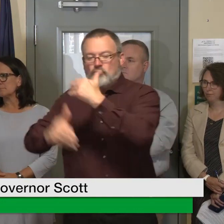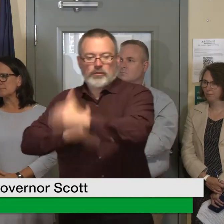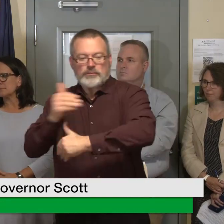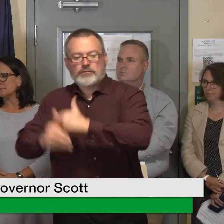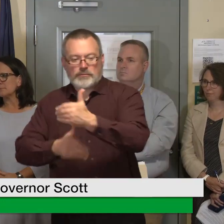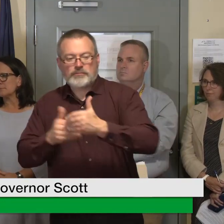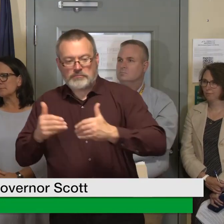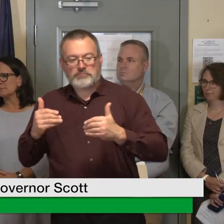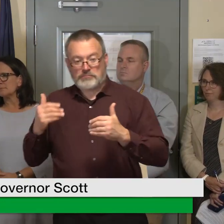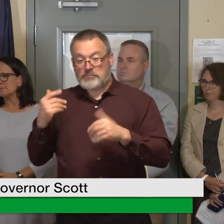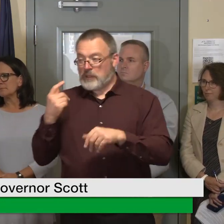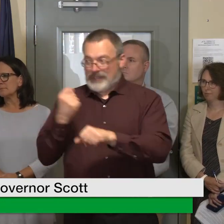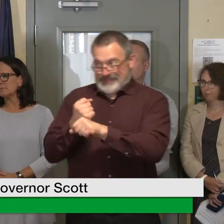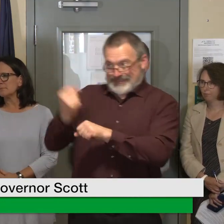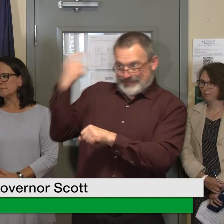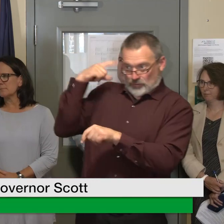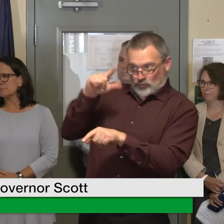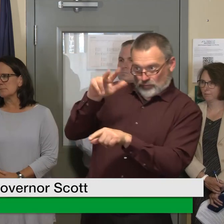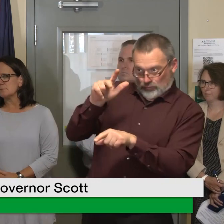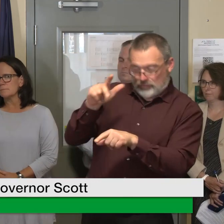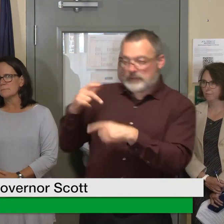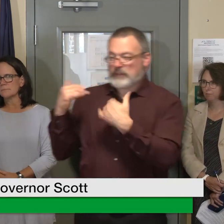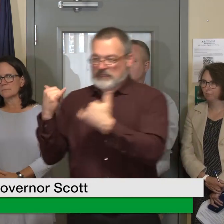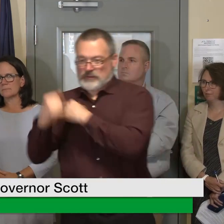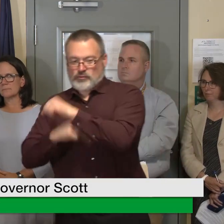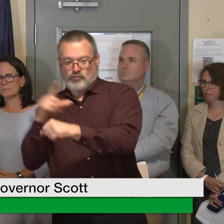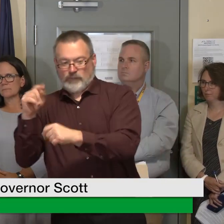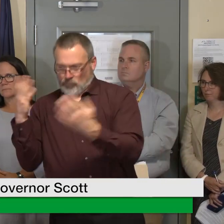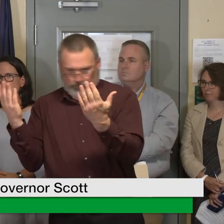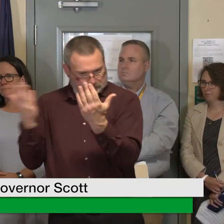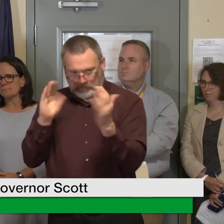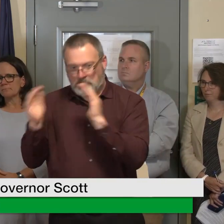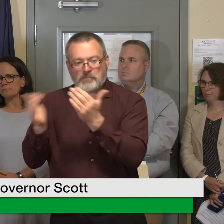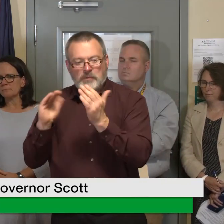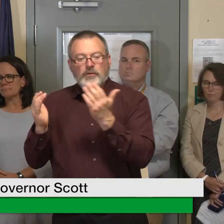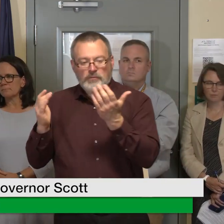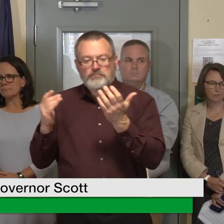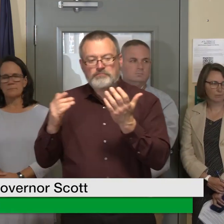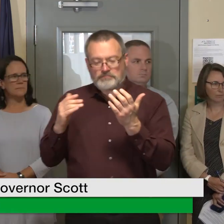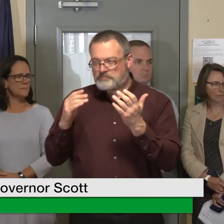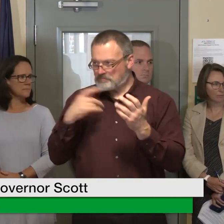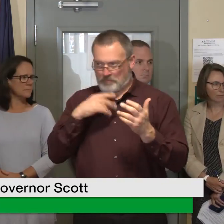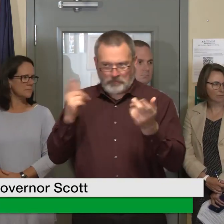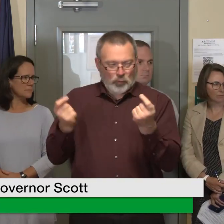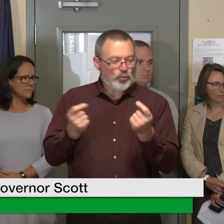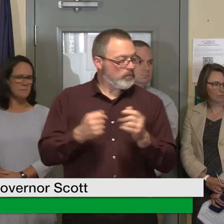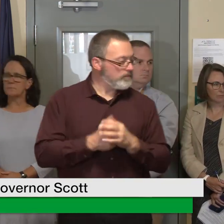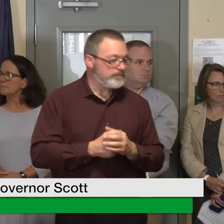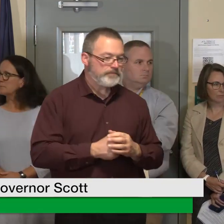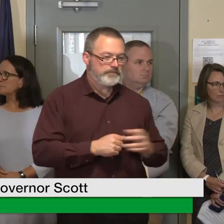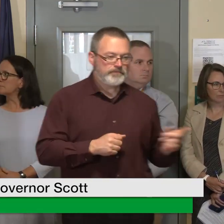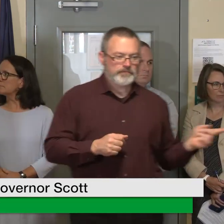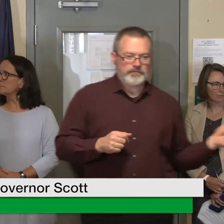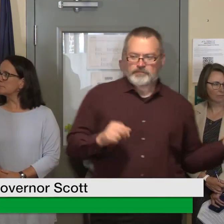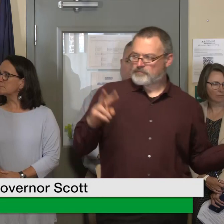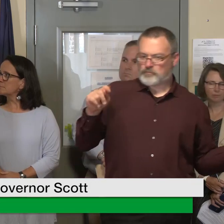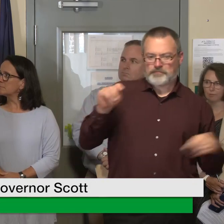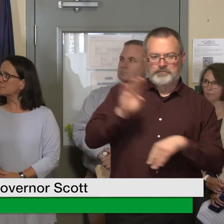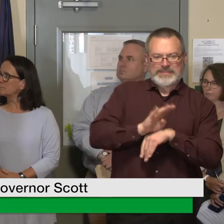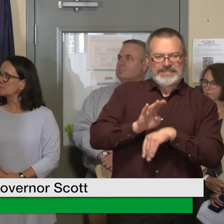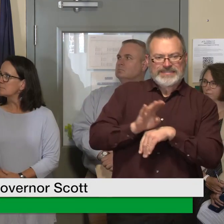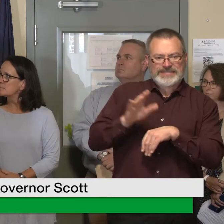to what we experienced last year. So is Amtrak closed from Springfield to St.